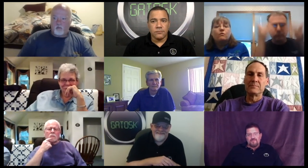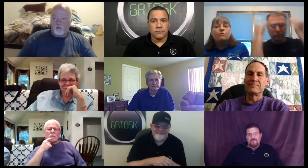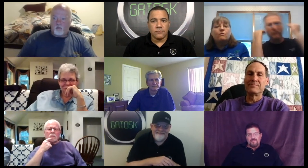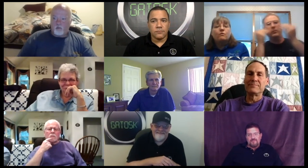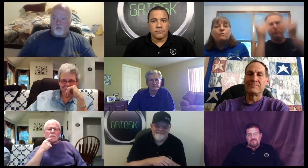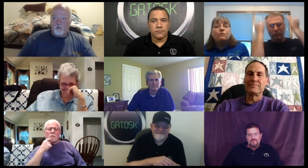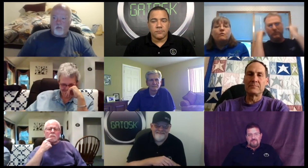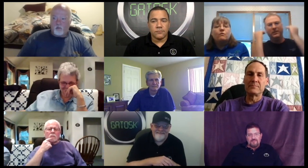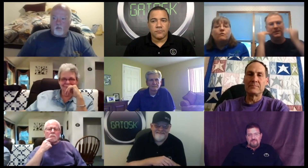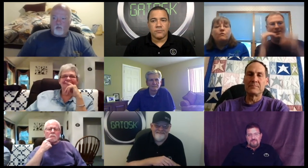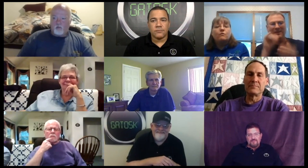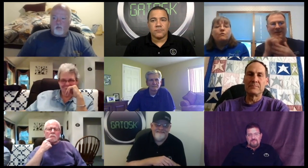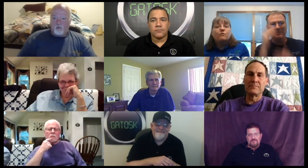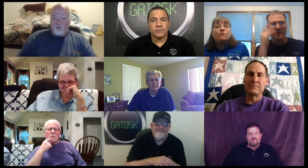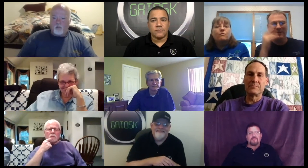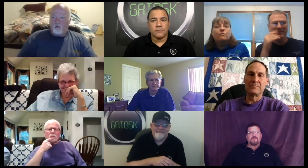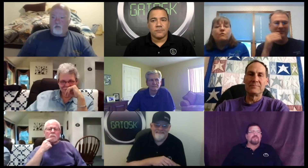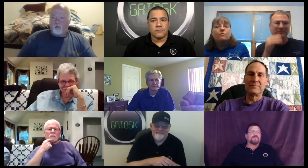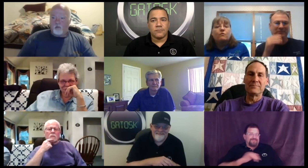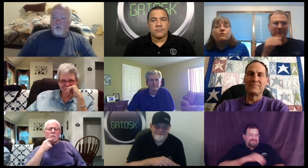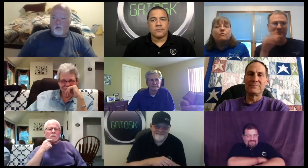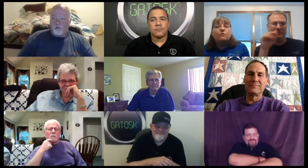to figure out what we're seeing. And we get a little bit overwhelmed with some of the videos.